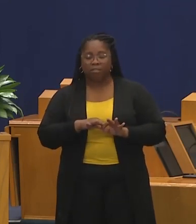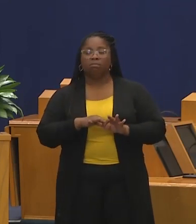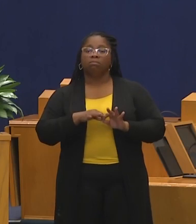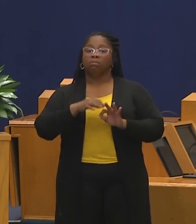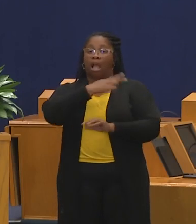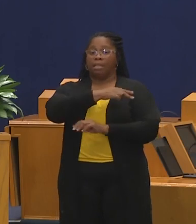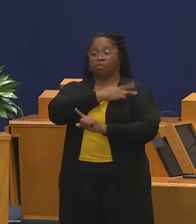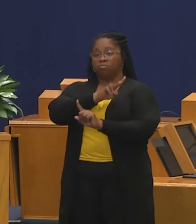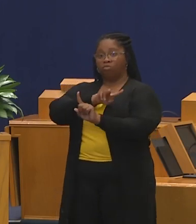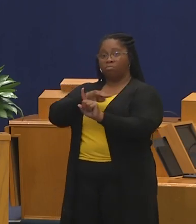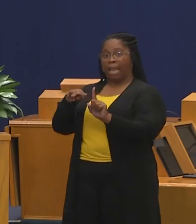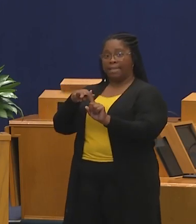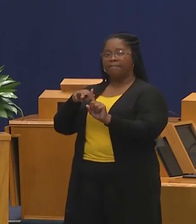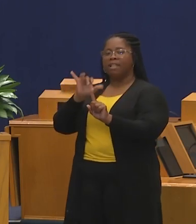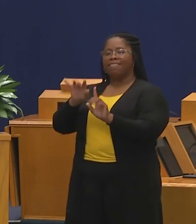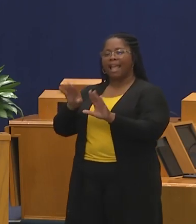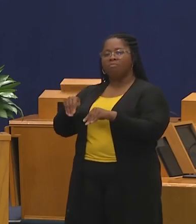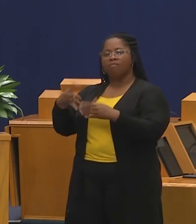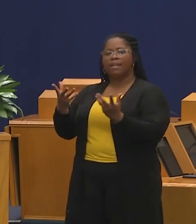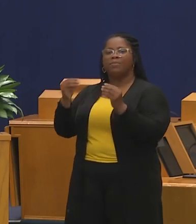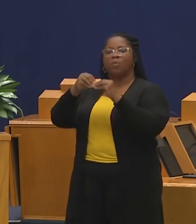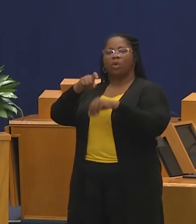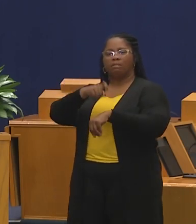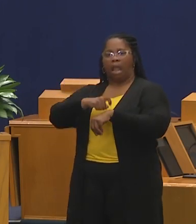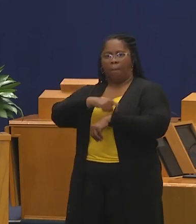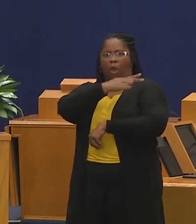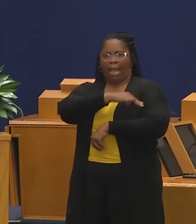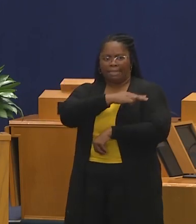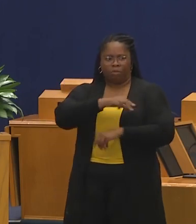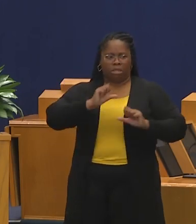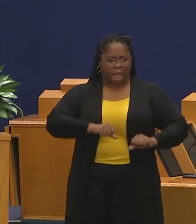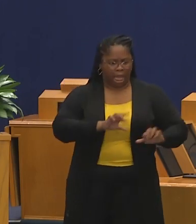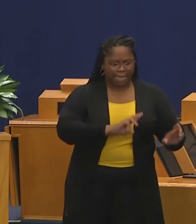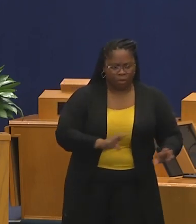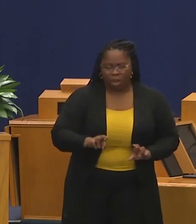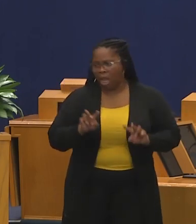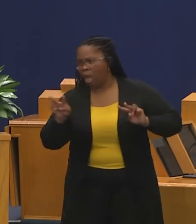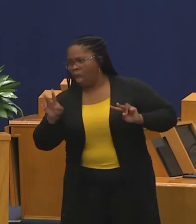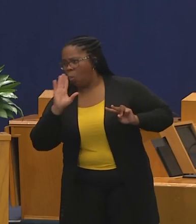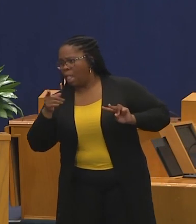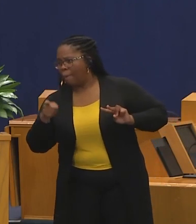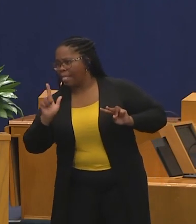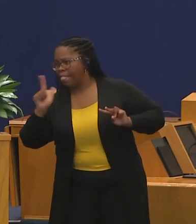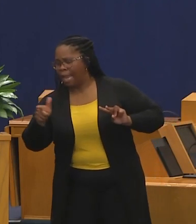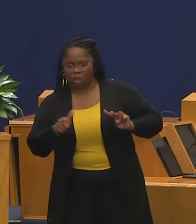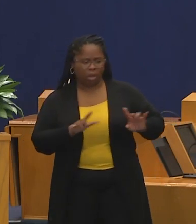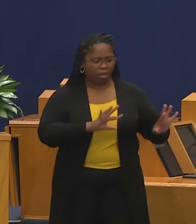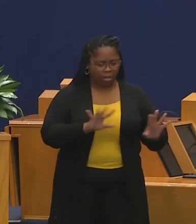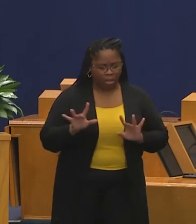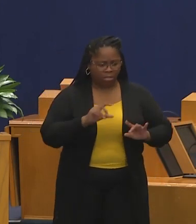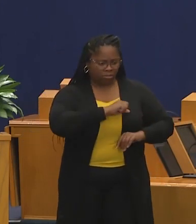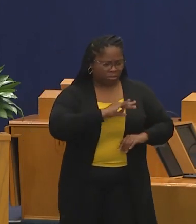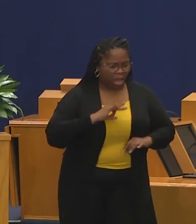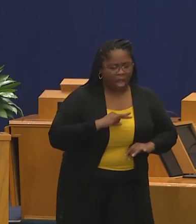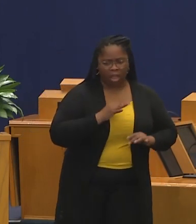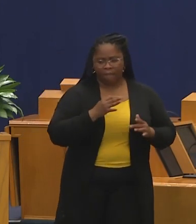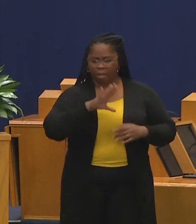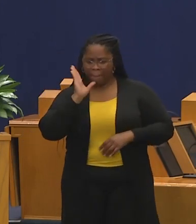it's critical in allowing time for hospitals to be able to prepare for a surge in patients. It allows them to build up additional